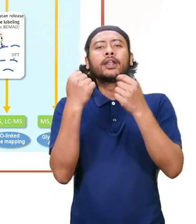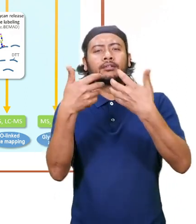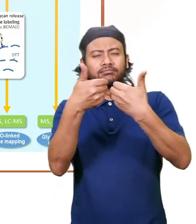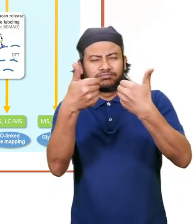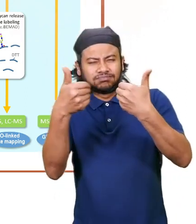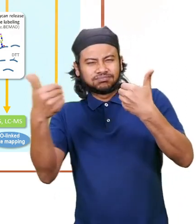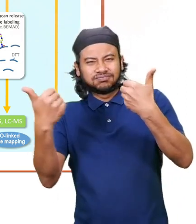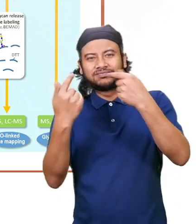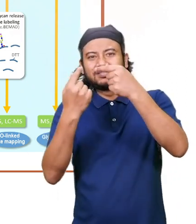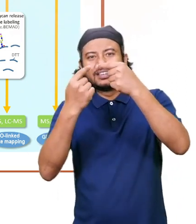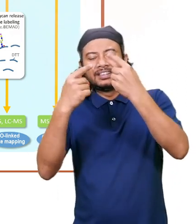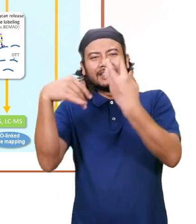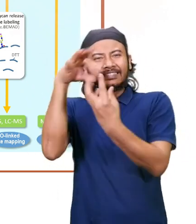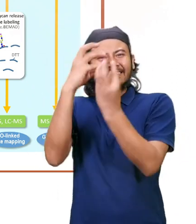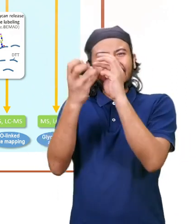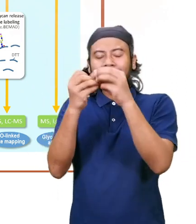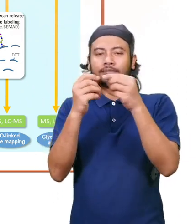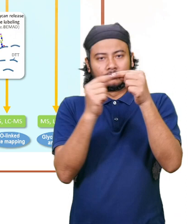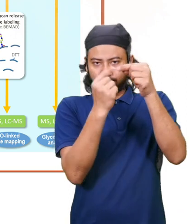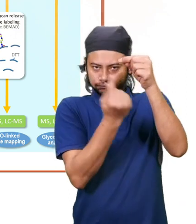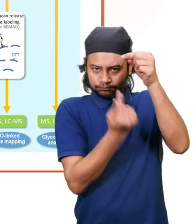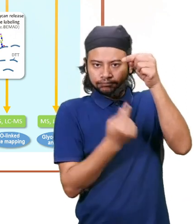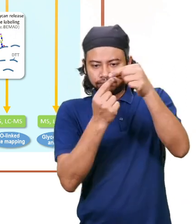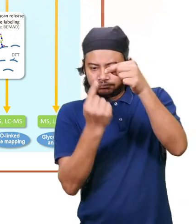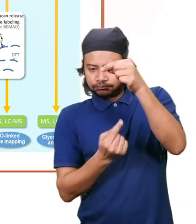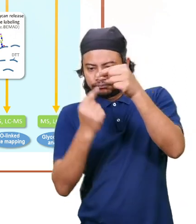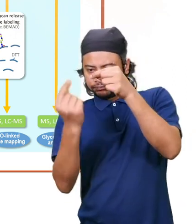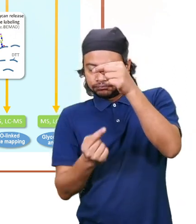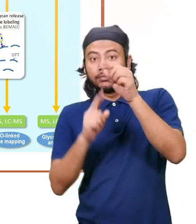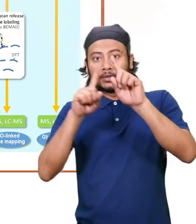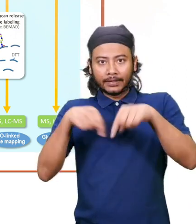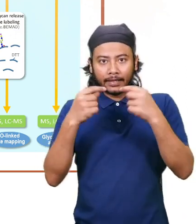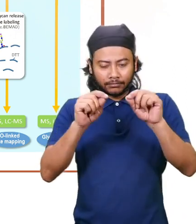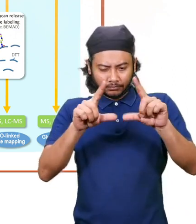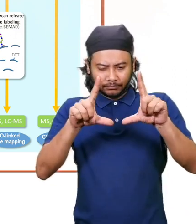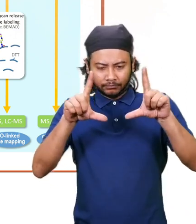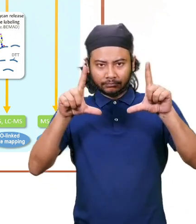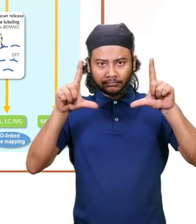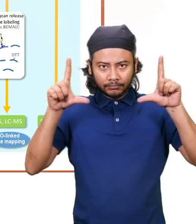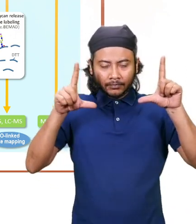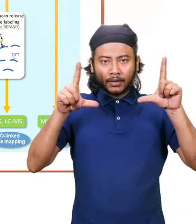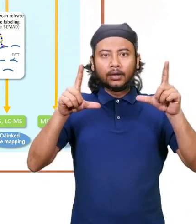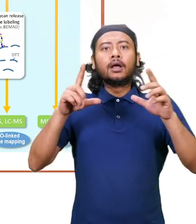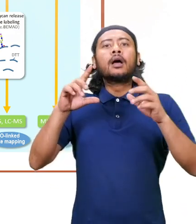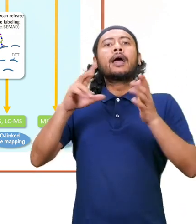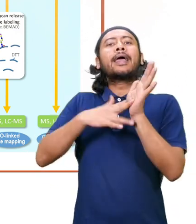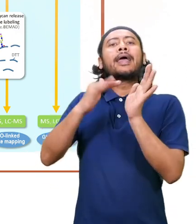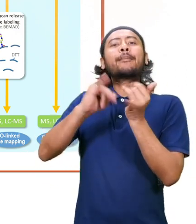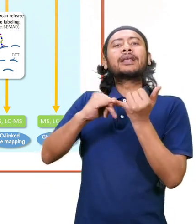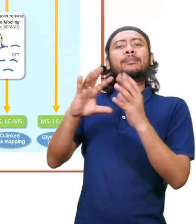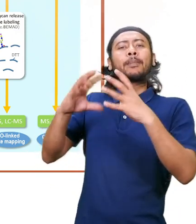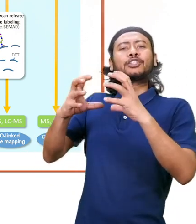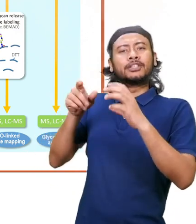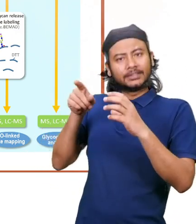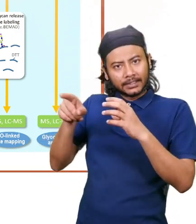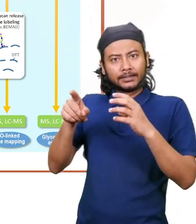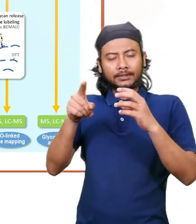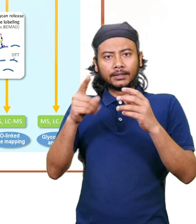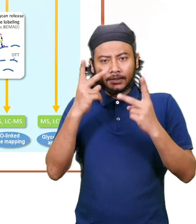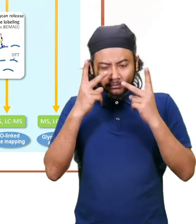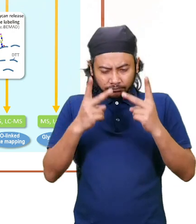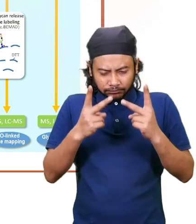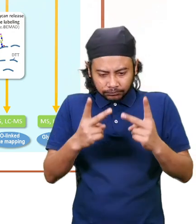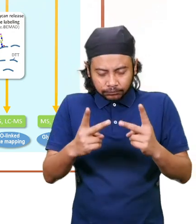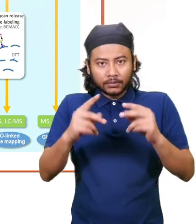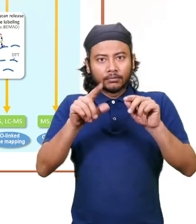peptides, and these peptides will be utilized further to release the glycans from them, and